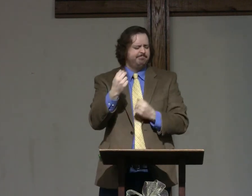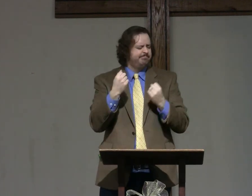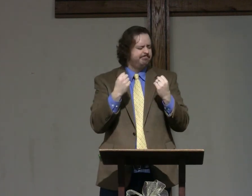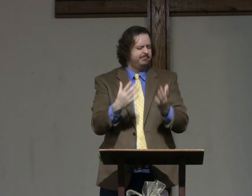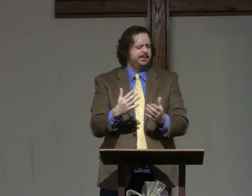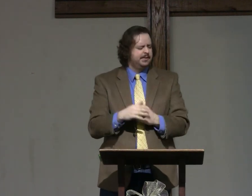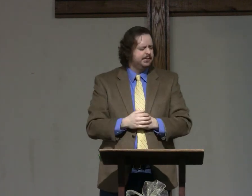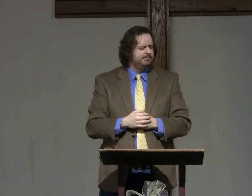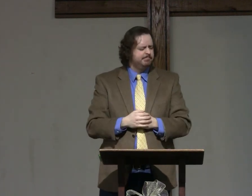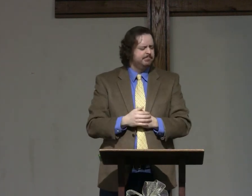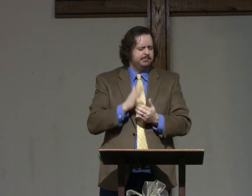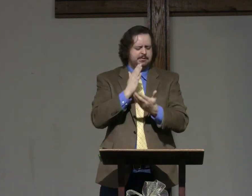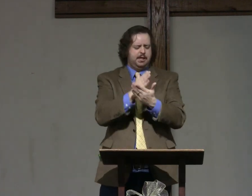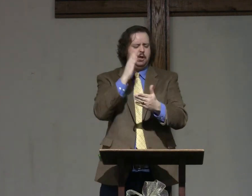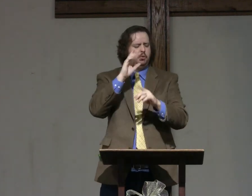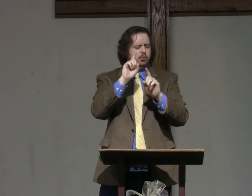who abuse spirit.